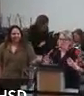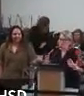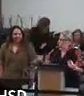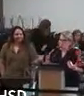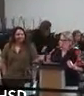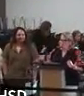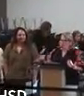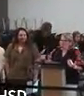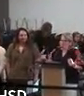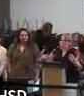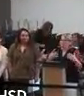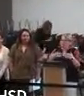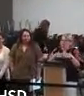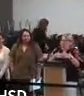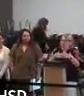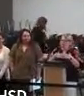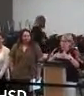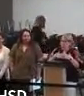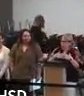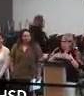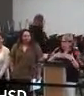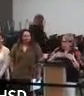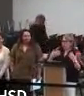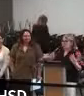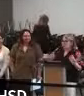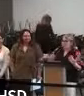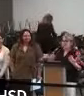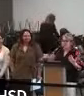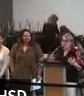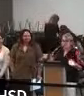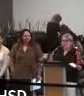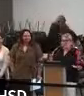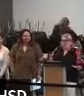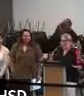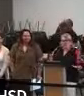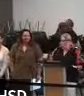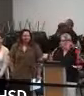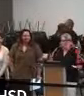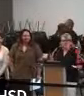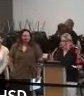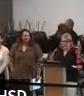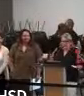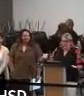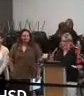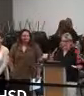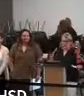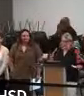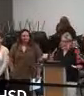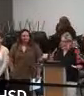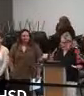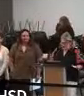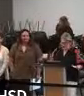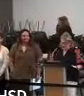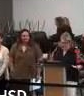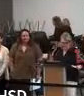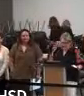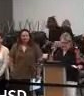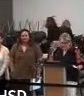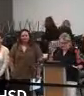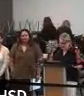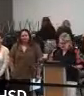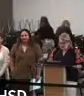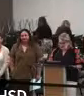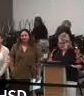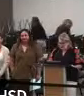and why we're doing it and who I have the privilege to do it with. So I'm very excited to have everybody here